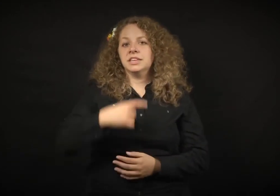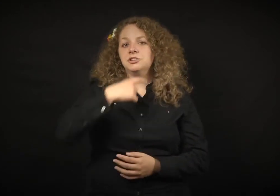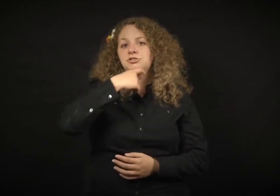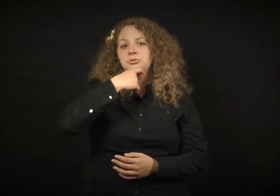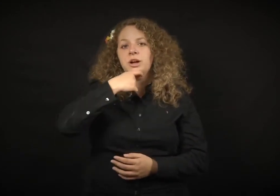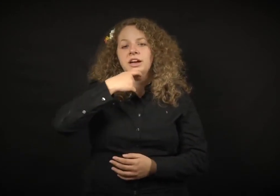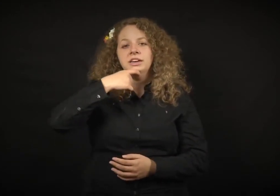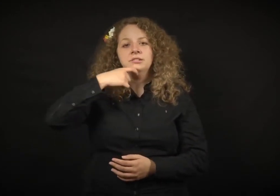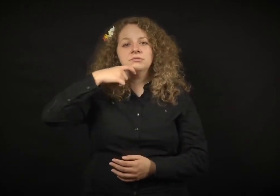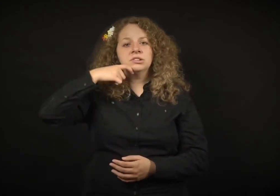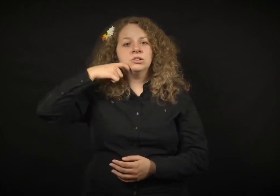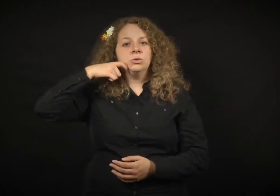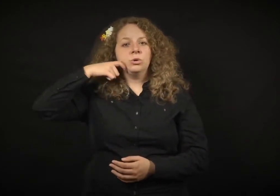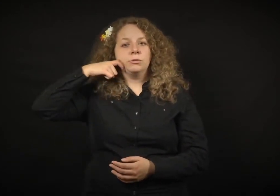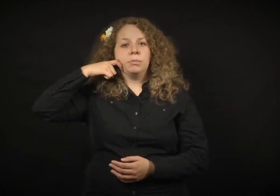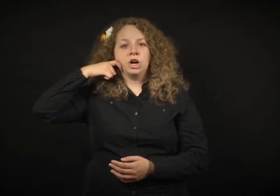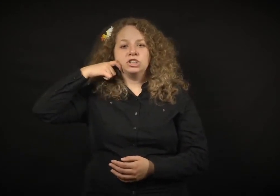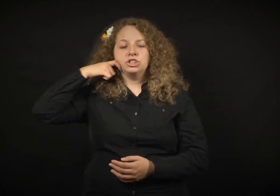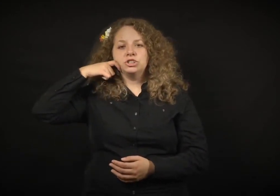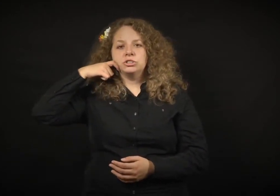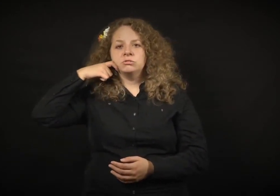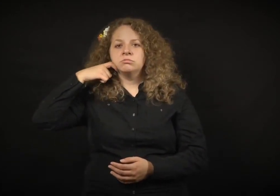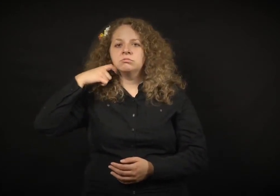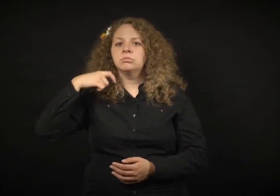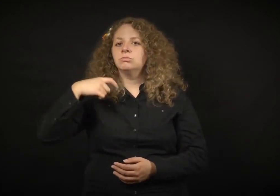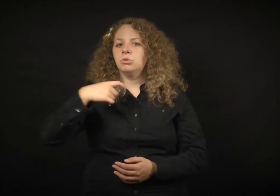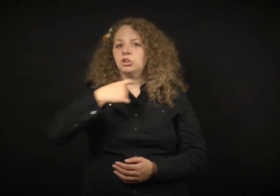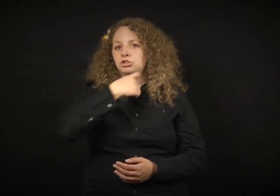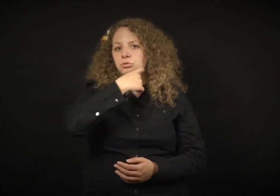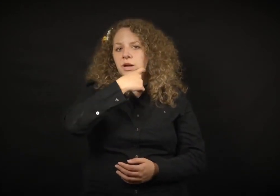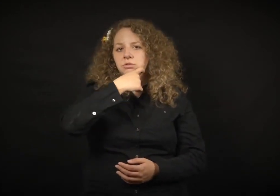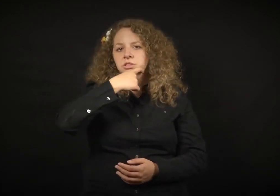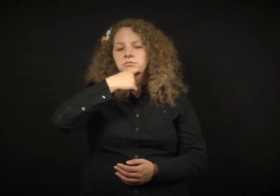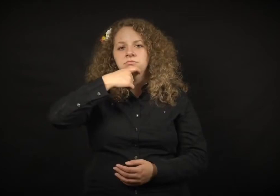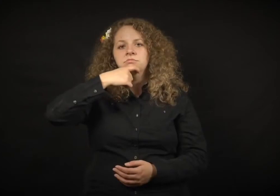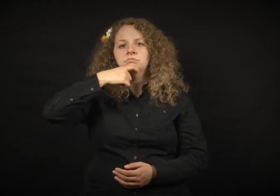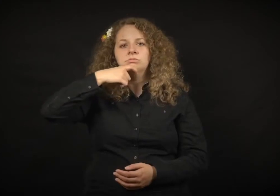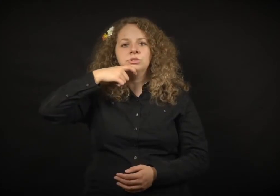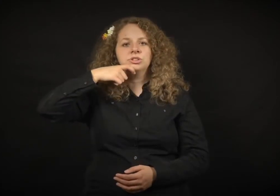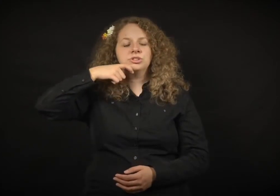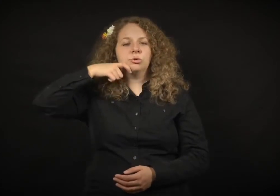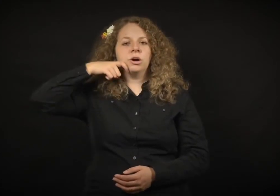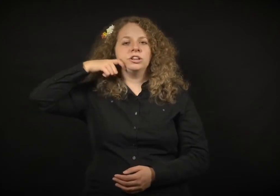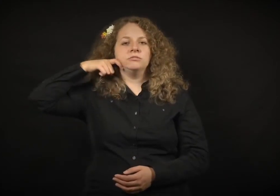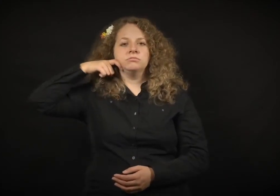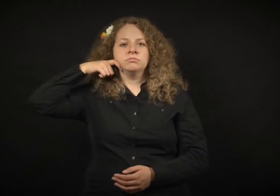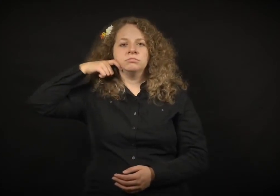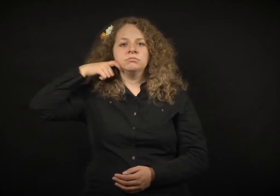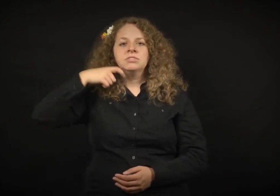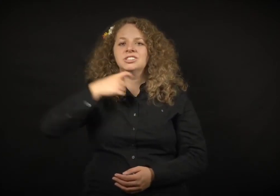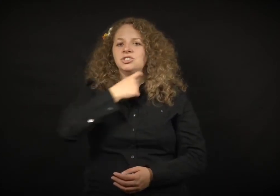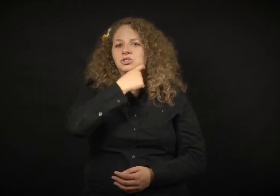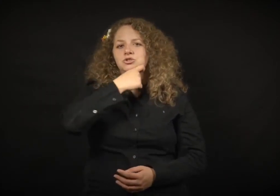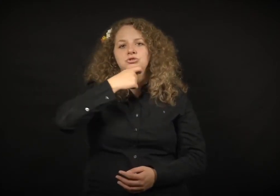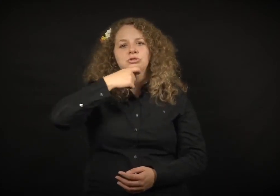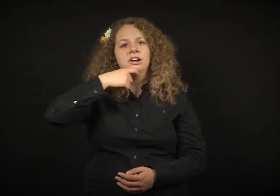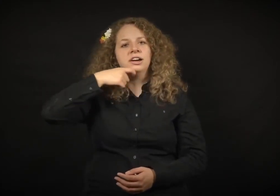sign dry or parched or drought, and there's no water. It's just